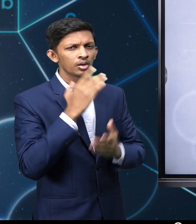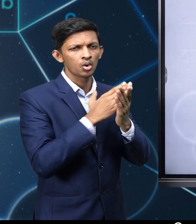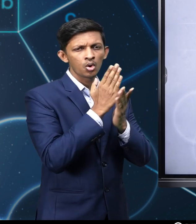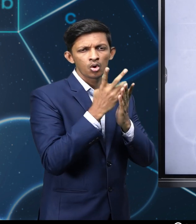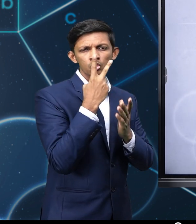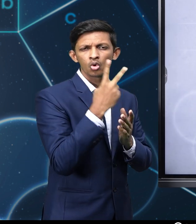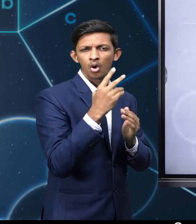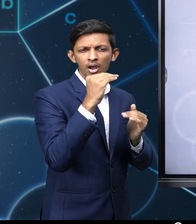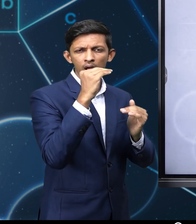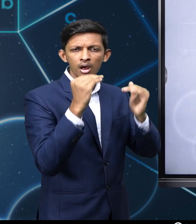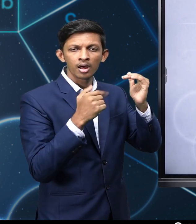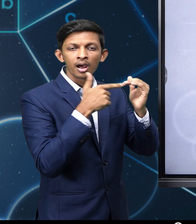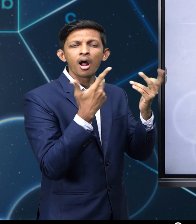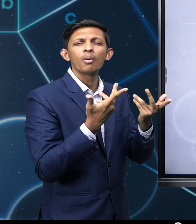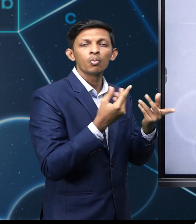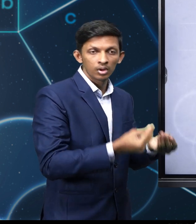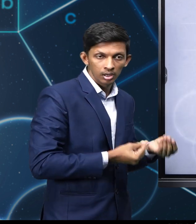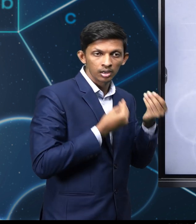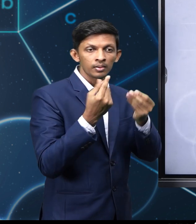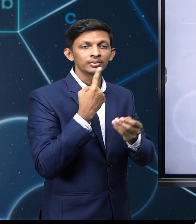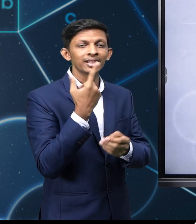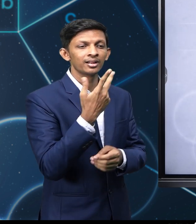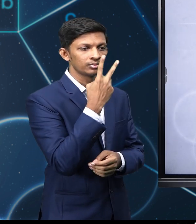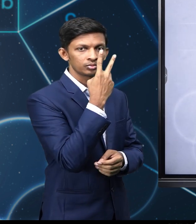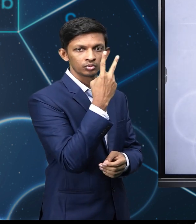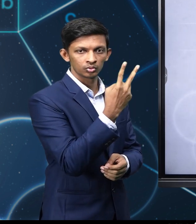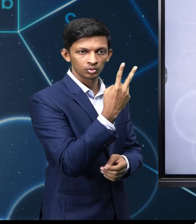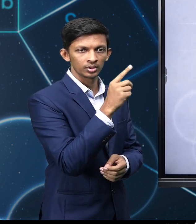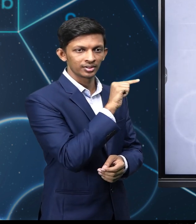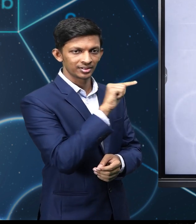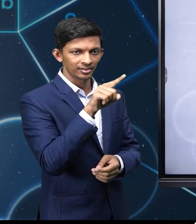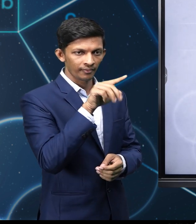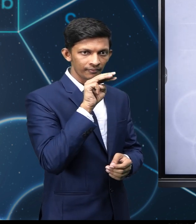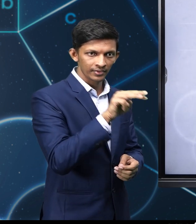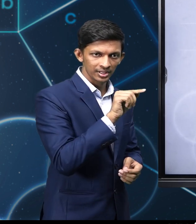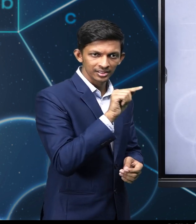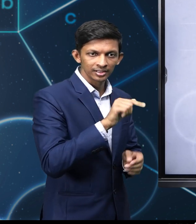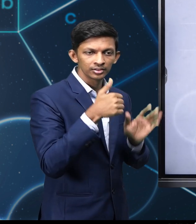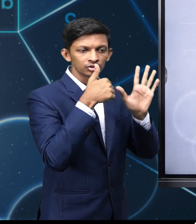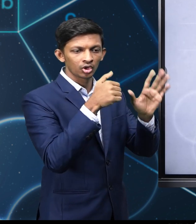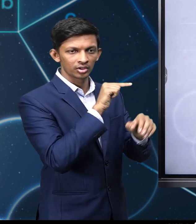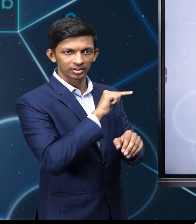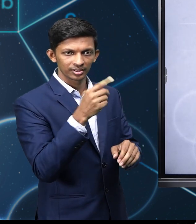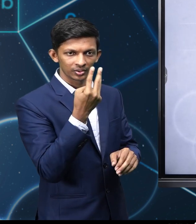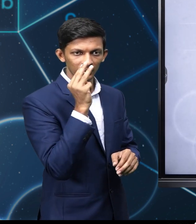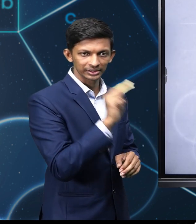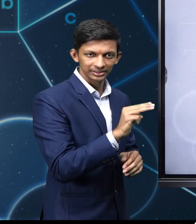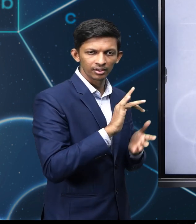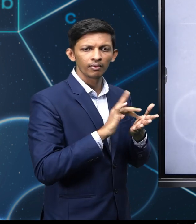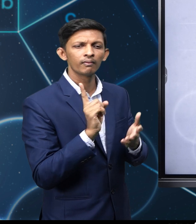Considering any two ratios given above, say 2 by 1000 is equal to 6 by 3000, where